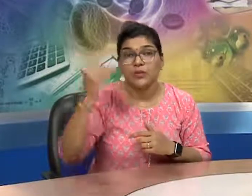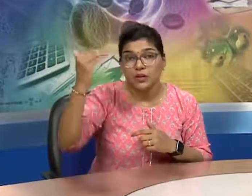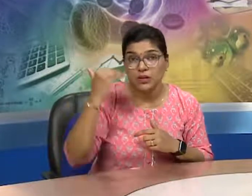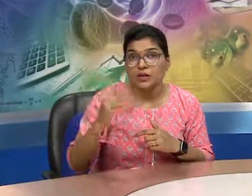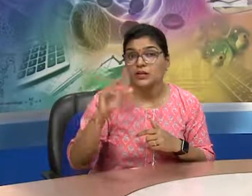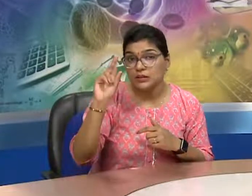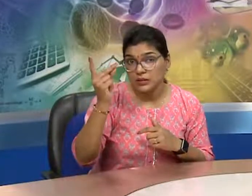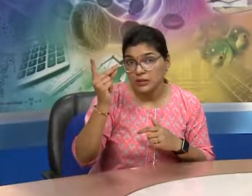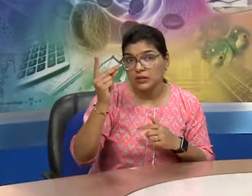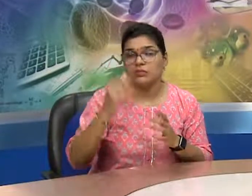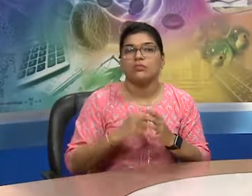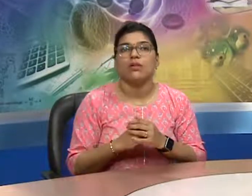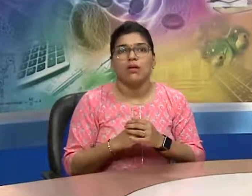above the ground